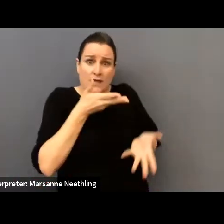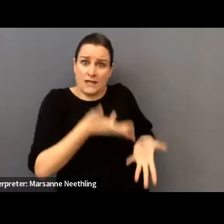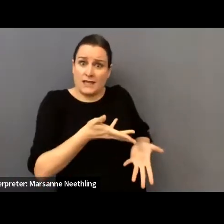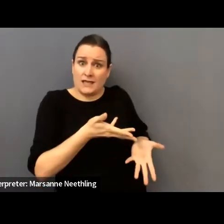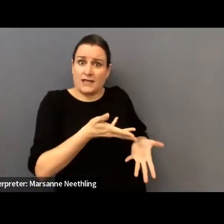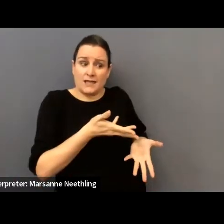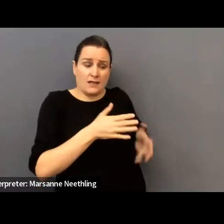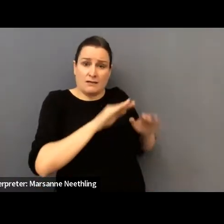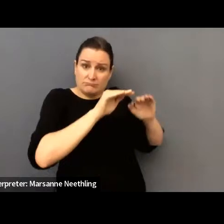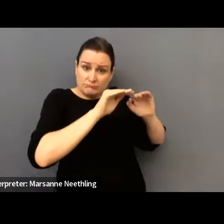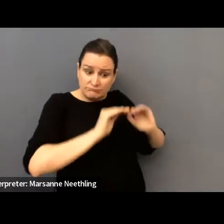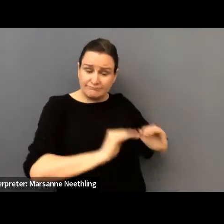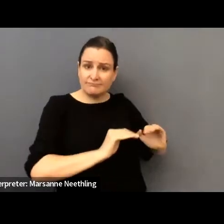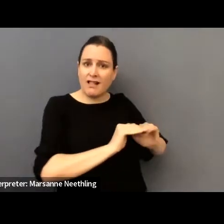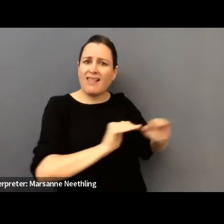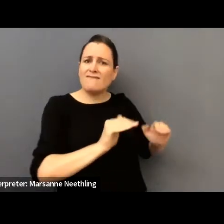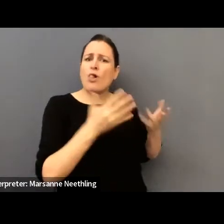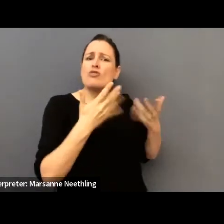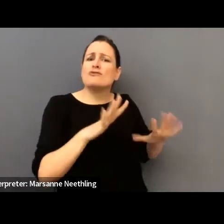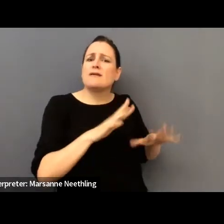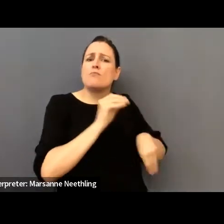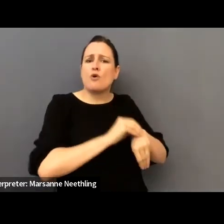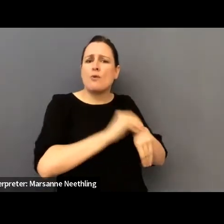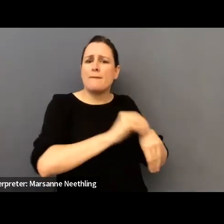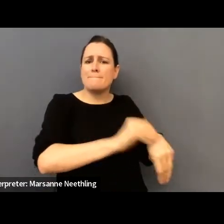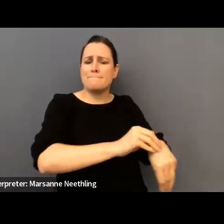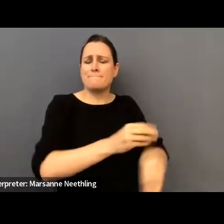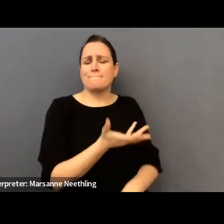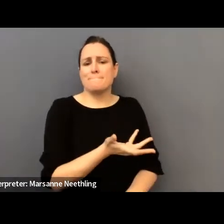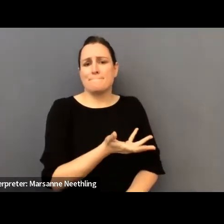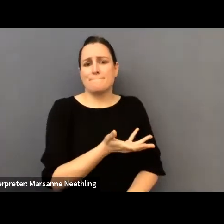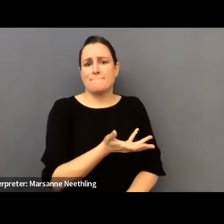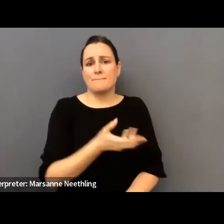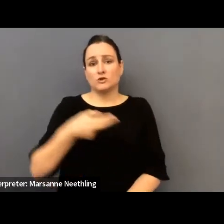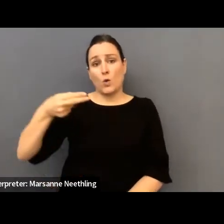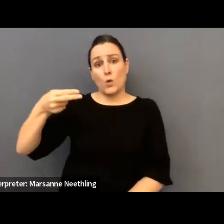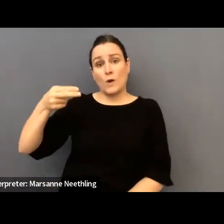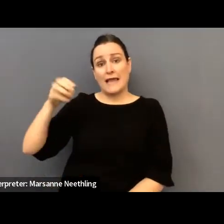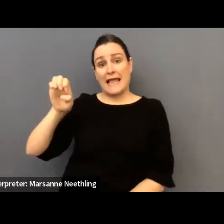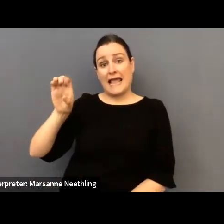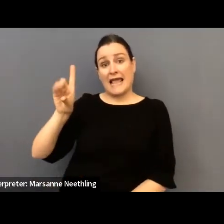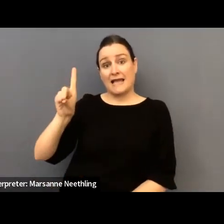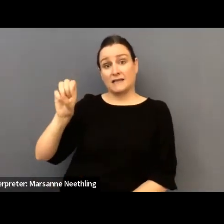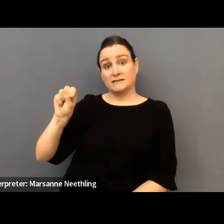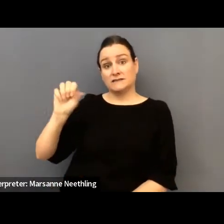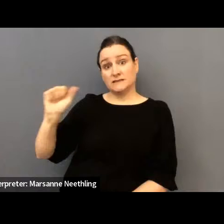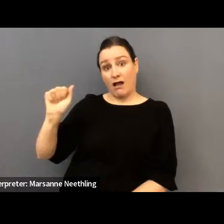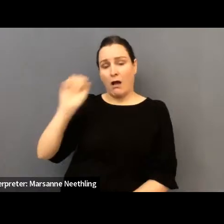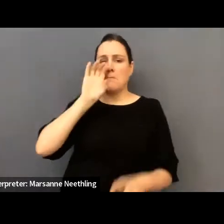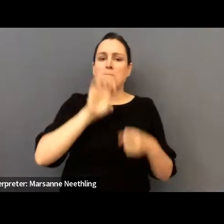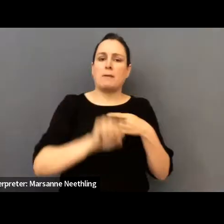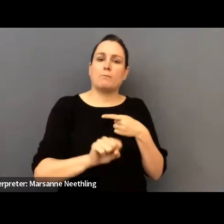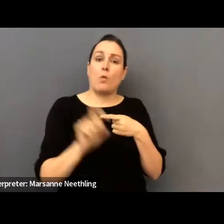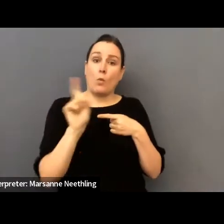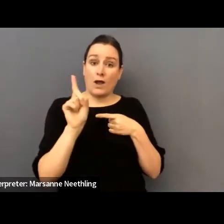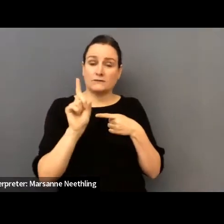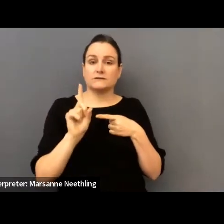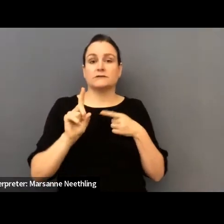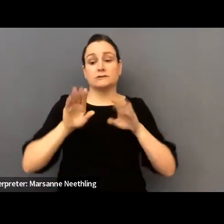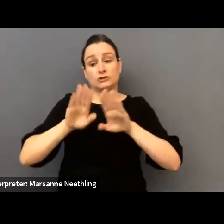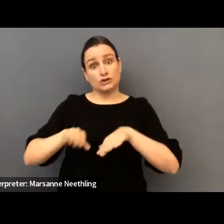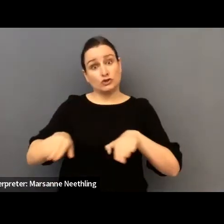we've already identified that there's a big gap in terms of basic education of deaf